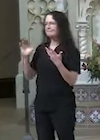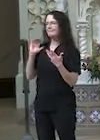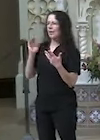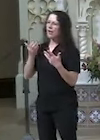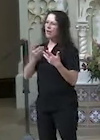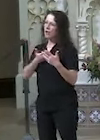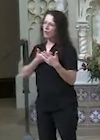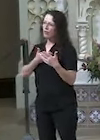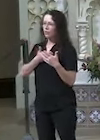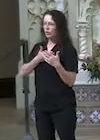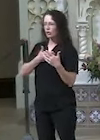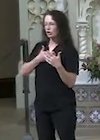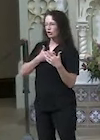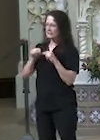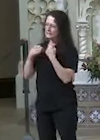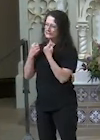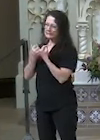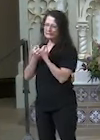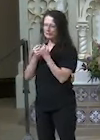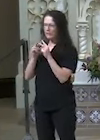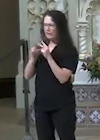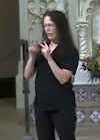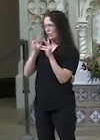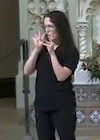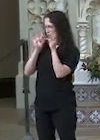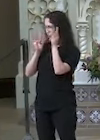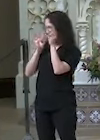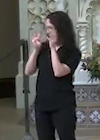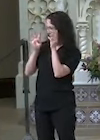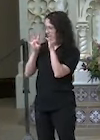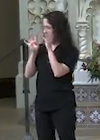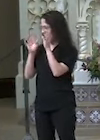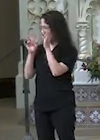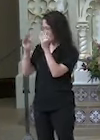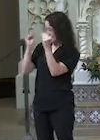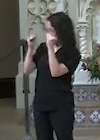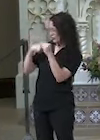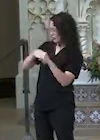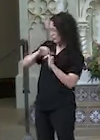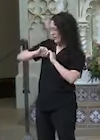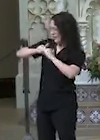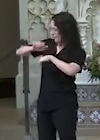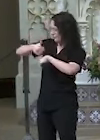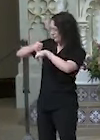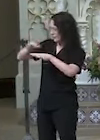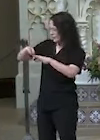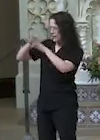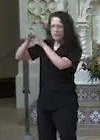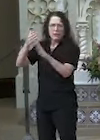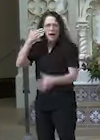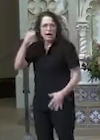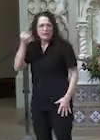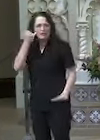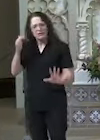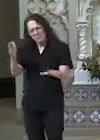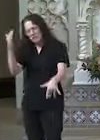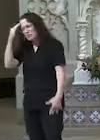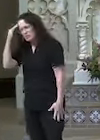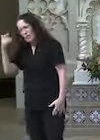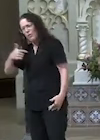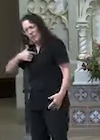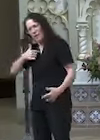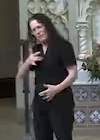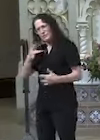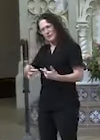creative liturgy team, okay, teaching us in the seminary. And I'm sure you can tell, right? I